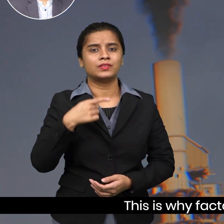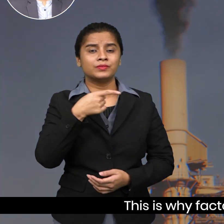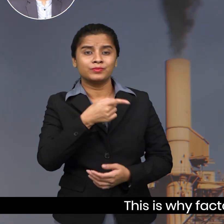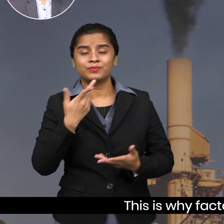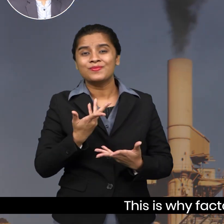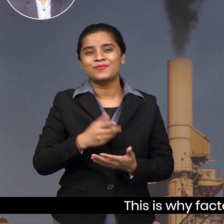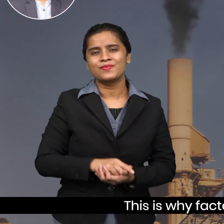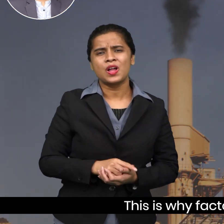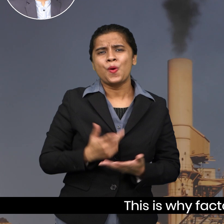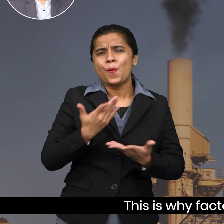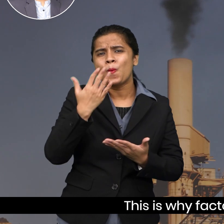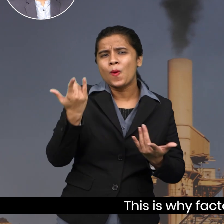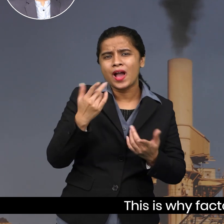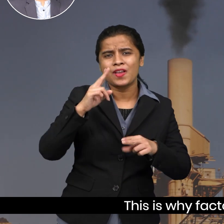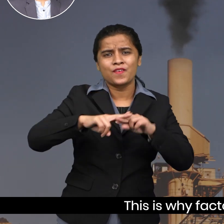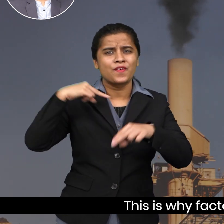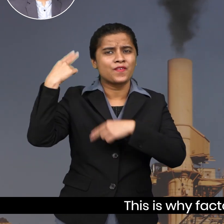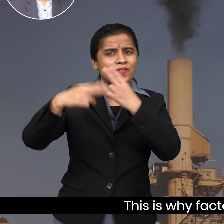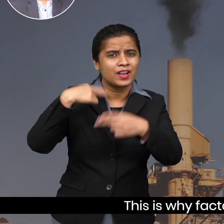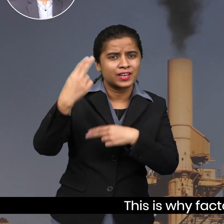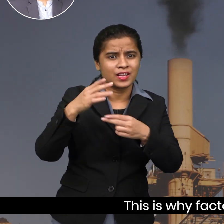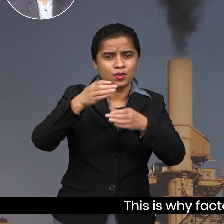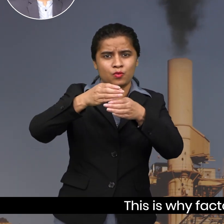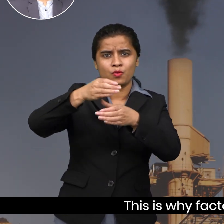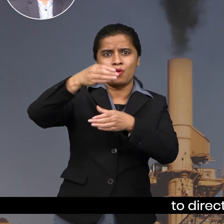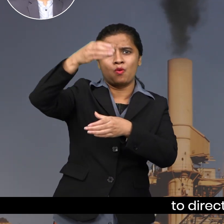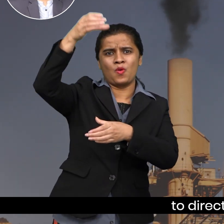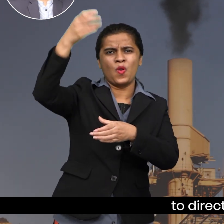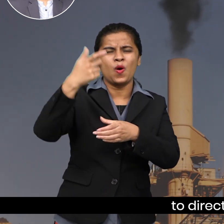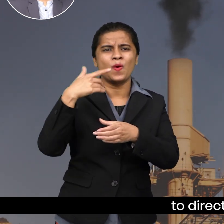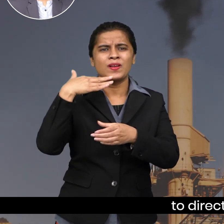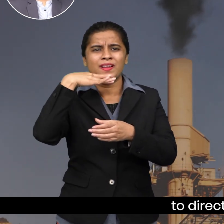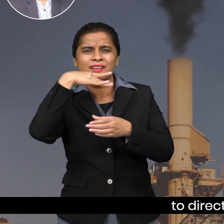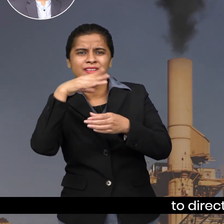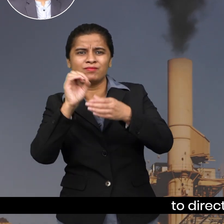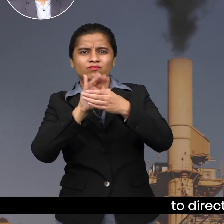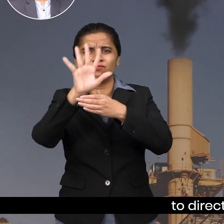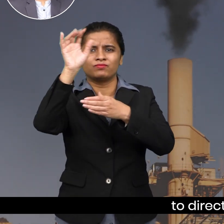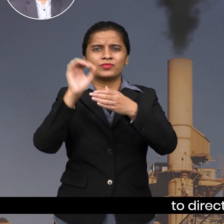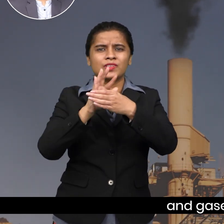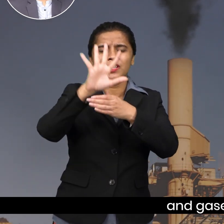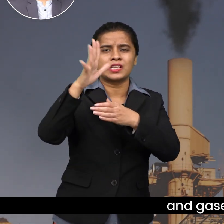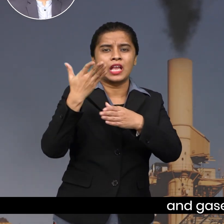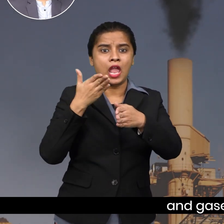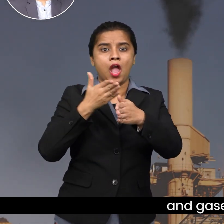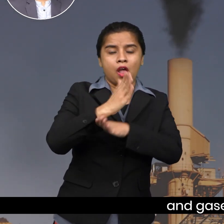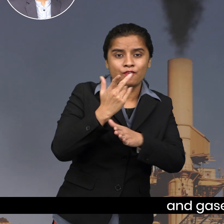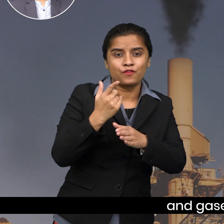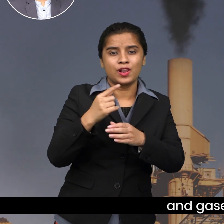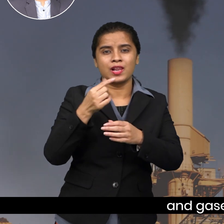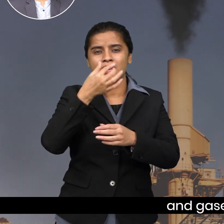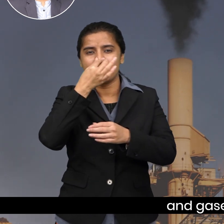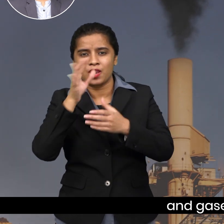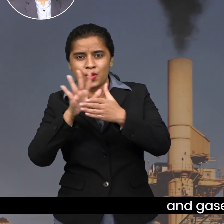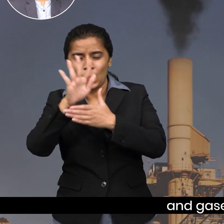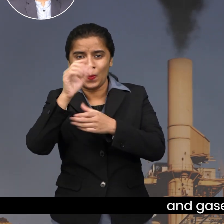This is why factories have long chimneys to direct the harmful smoke and gases away